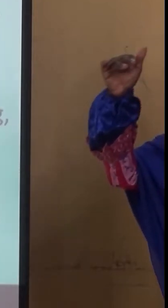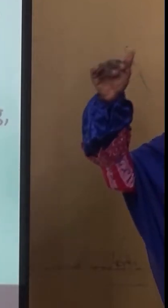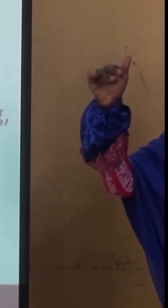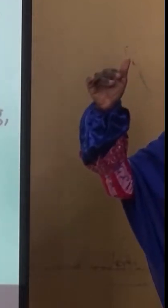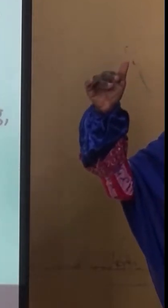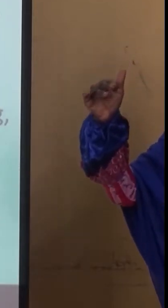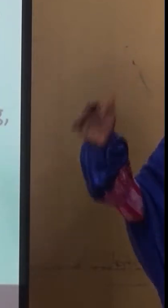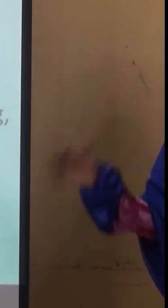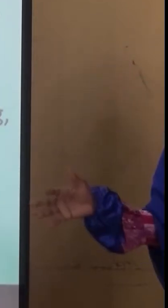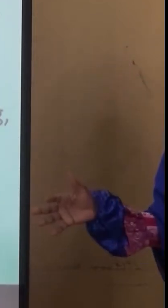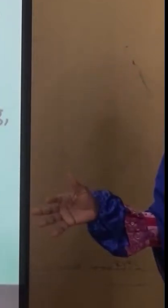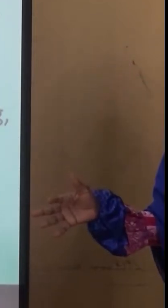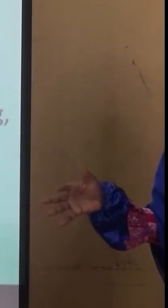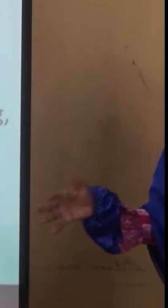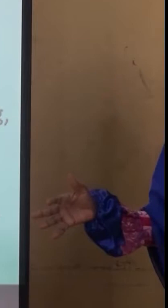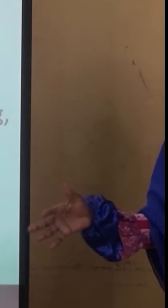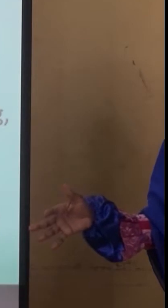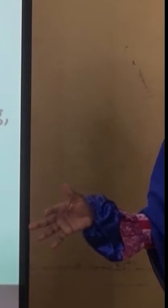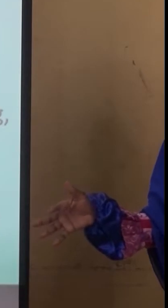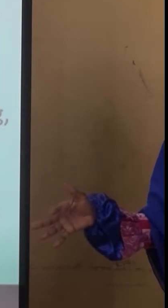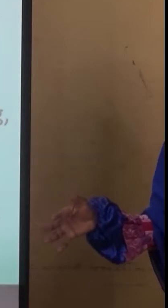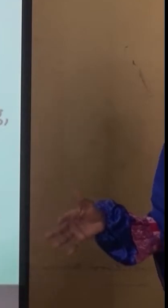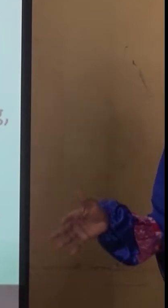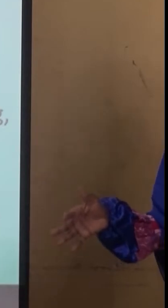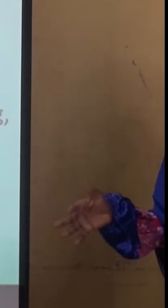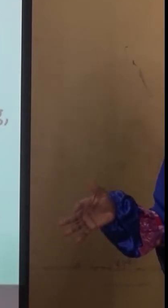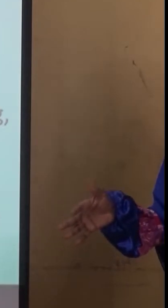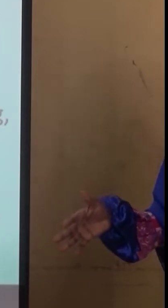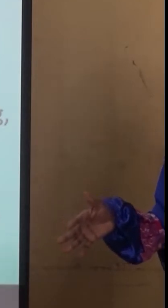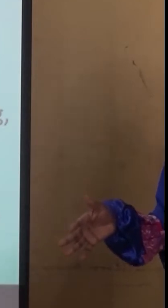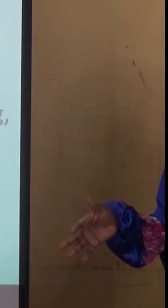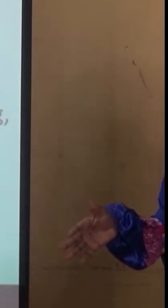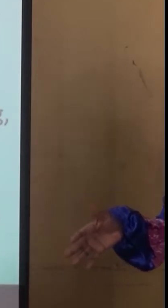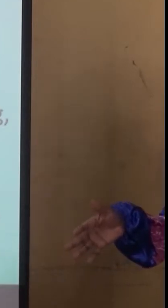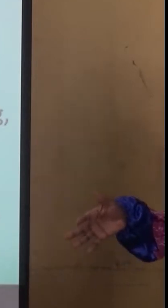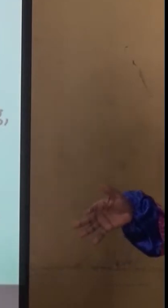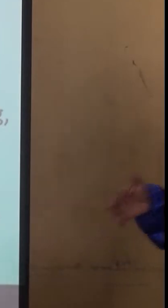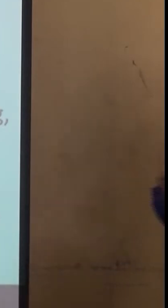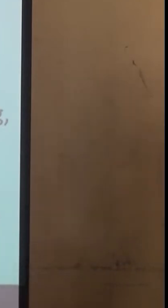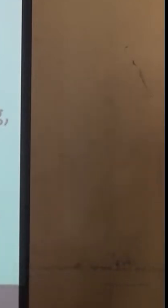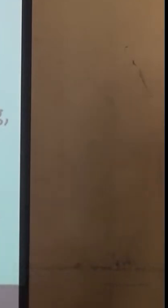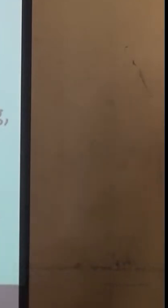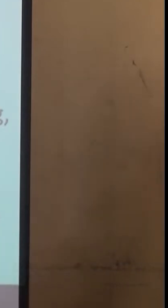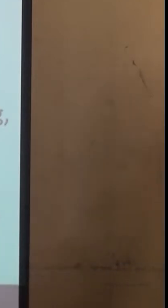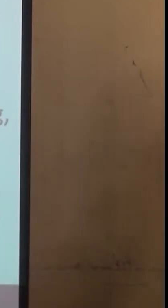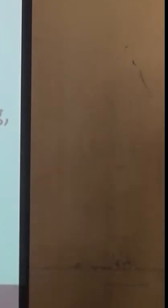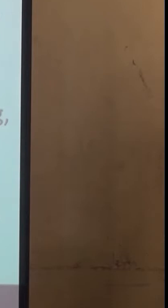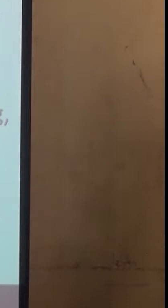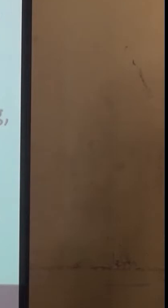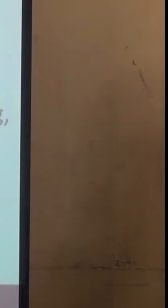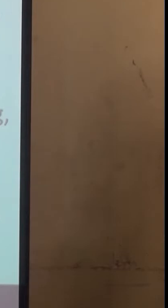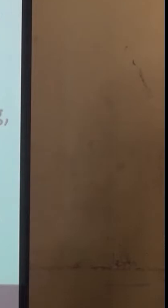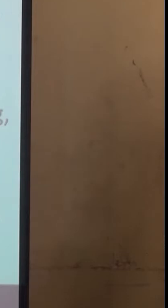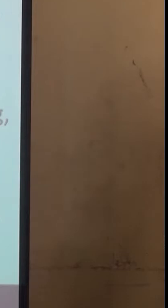prefer place where it is slopey. It is more suitable at a very slopey land. Number